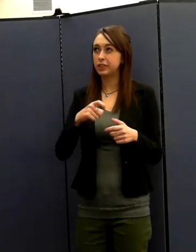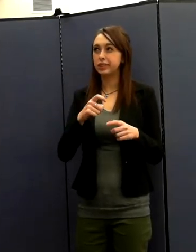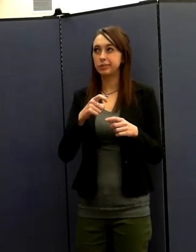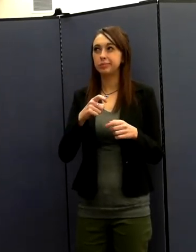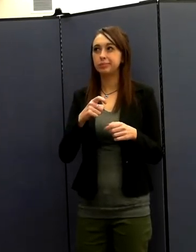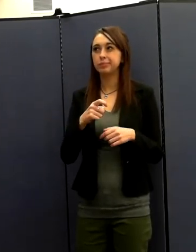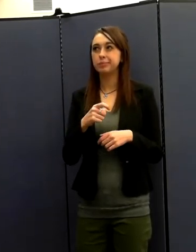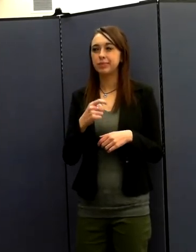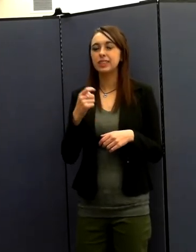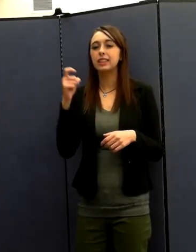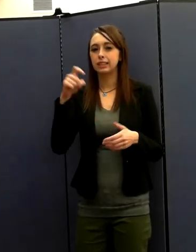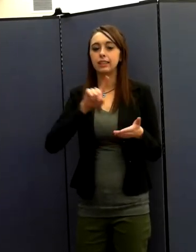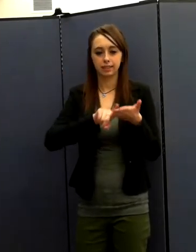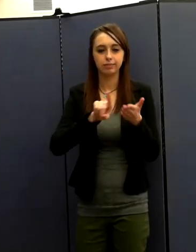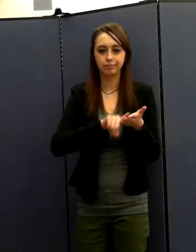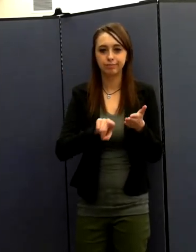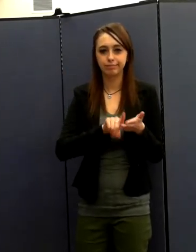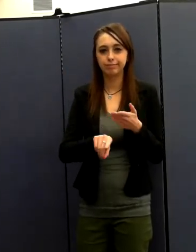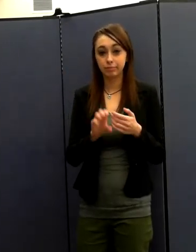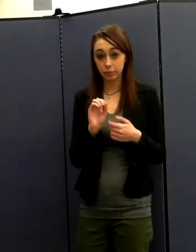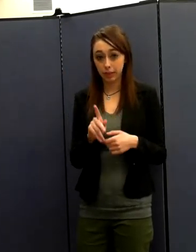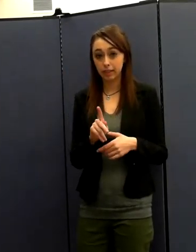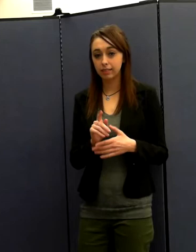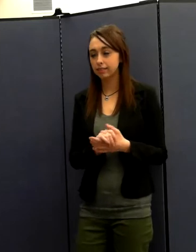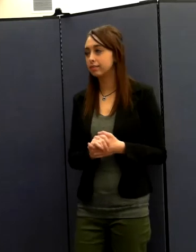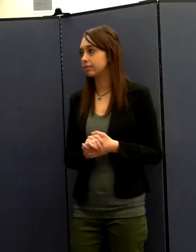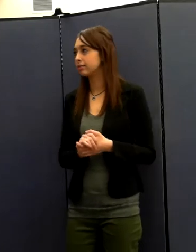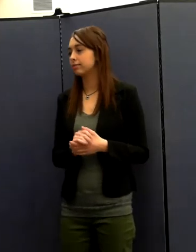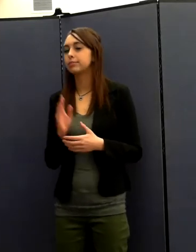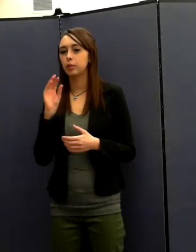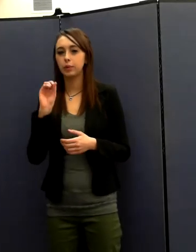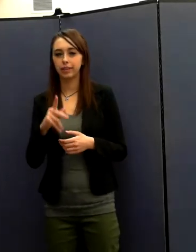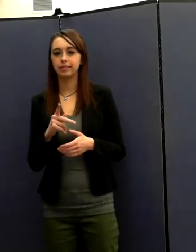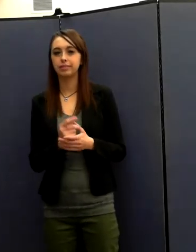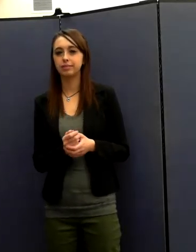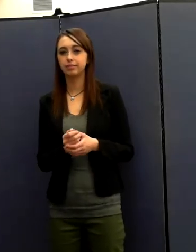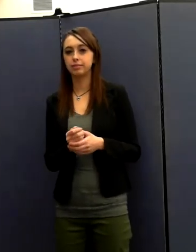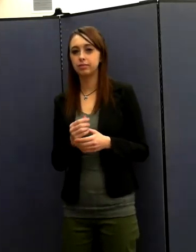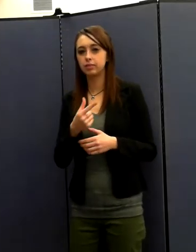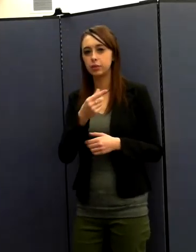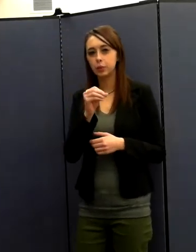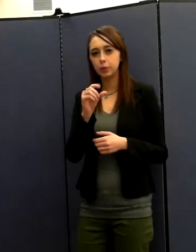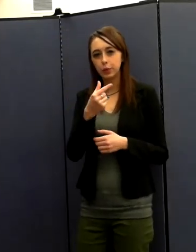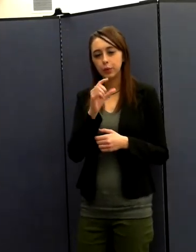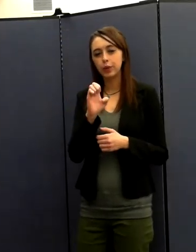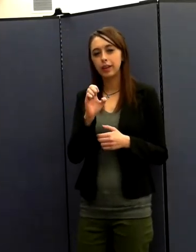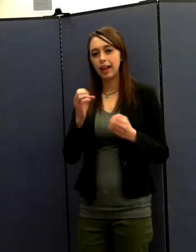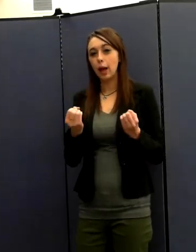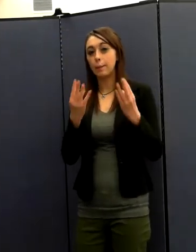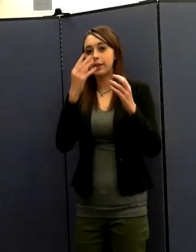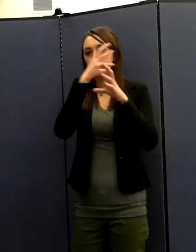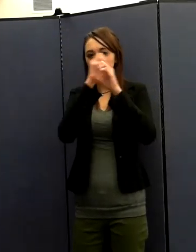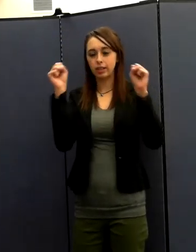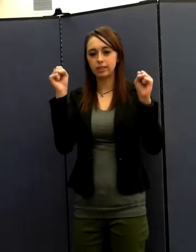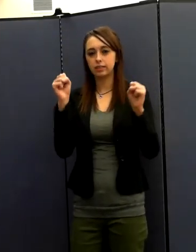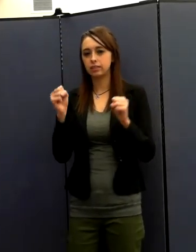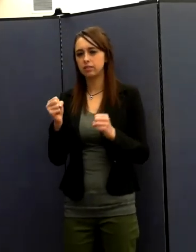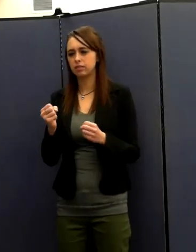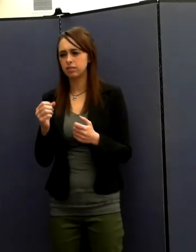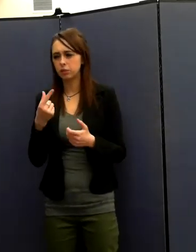okay? Let's put that on the list. Google how many presidents. What's Google? Now, that's a